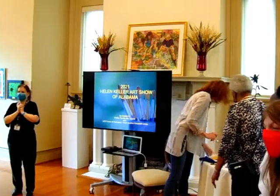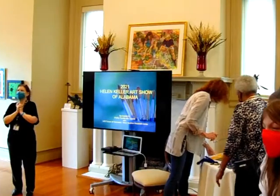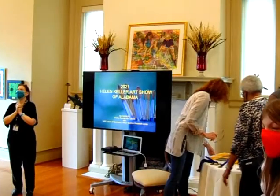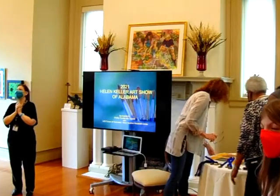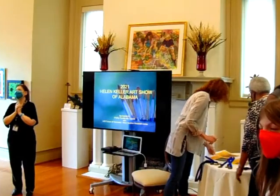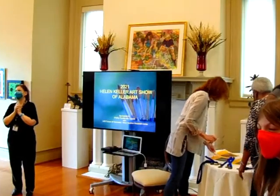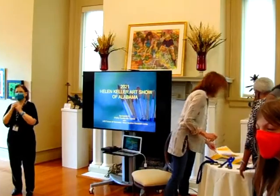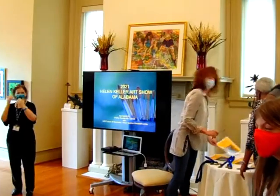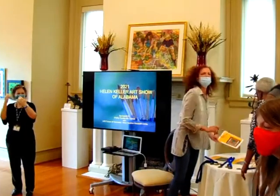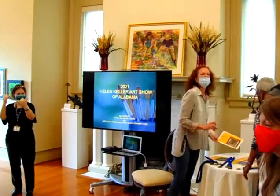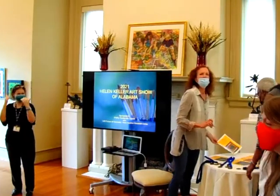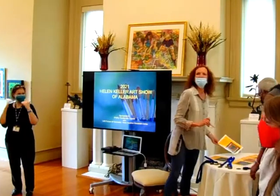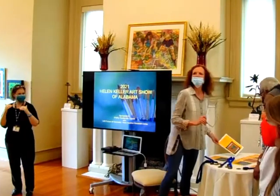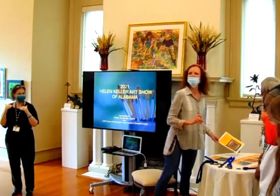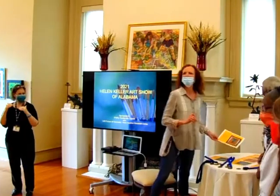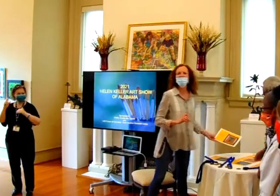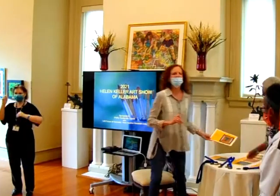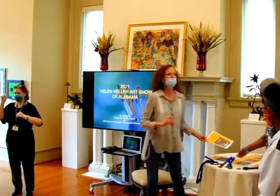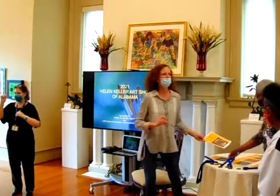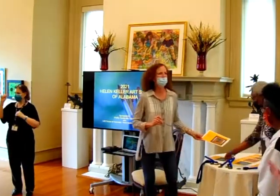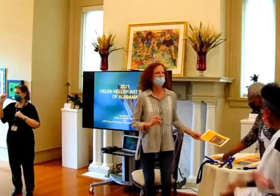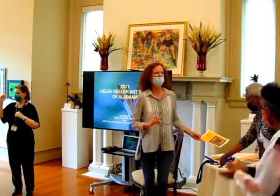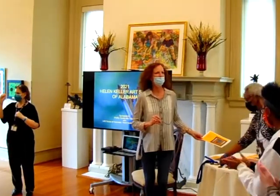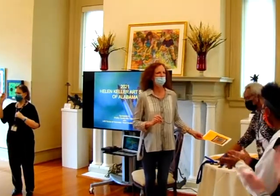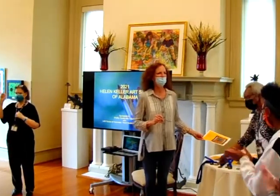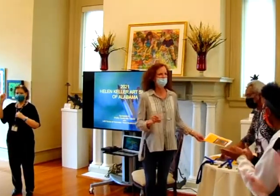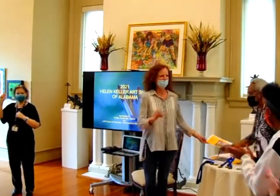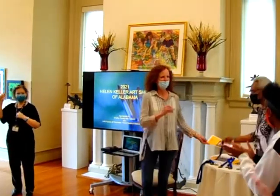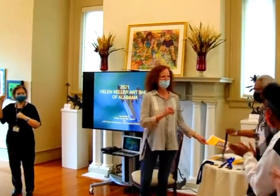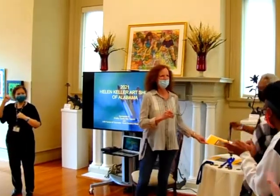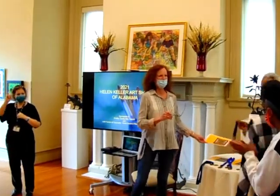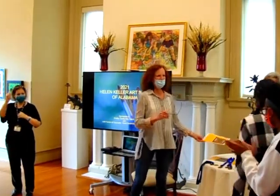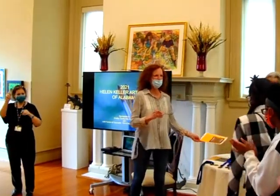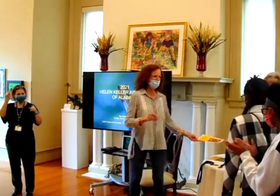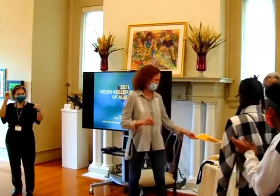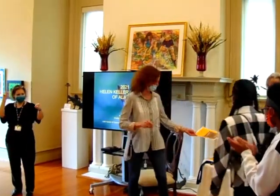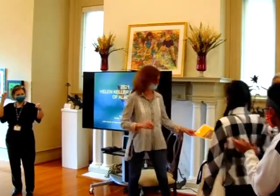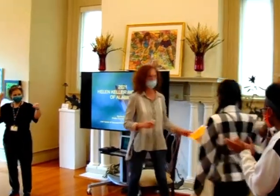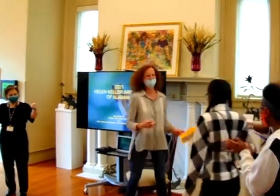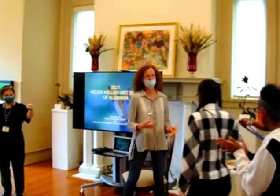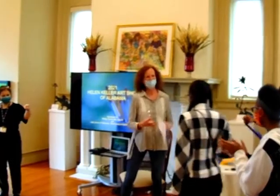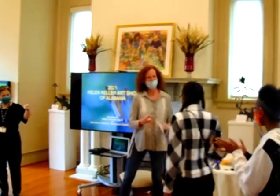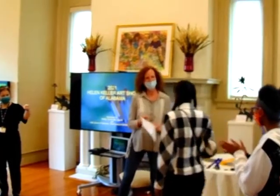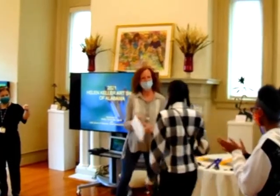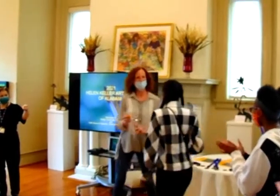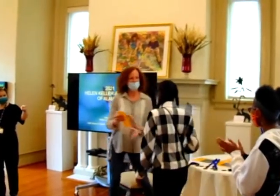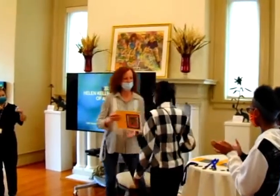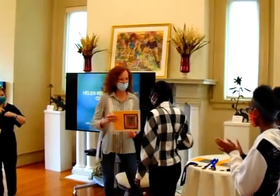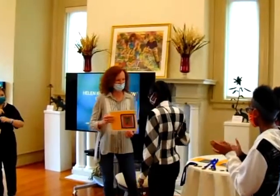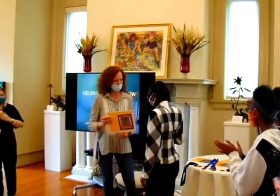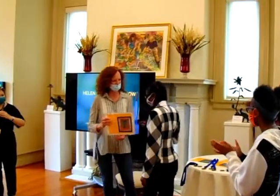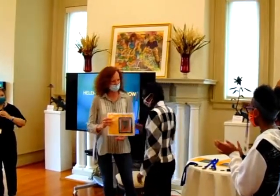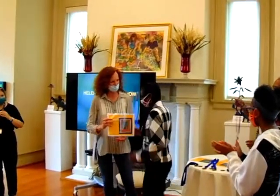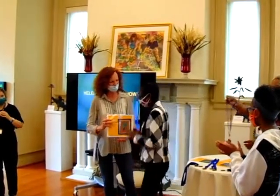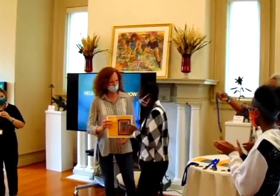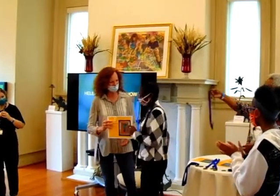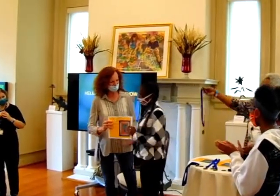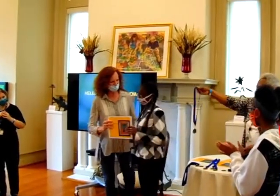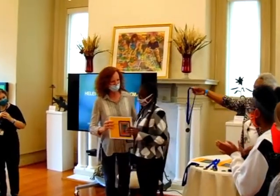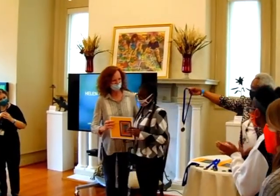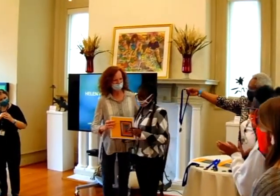May I have a little medal on? I'll hold your picture right there. There you go. Okay, let's see. We have Diamond